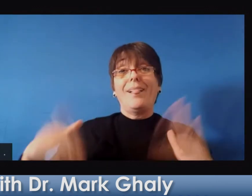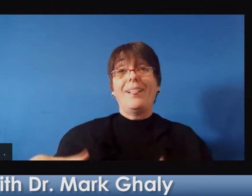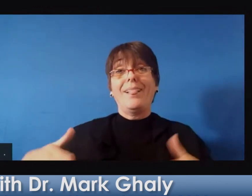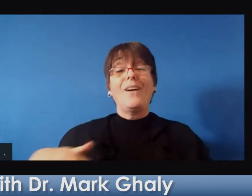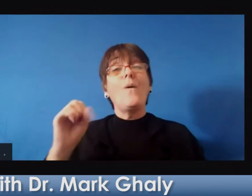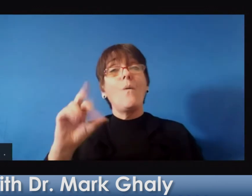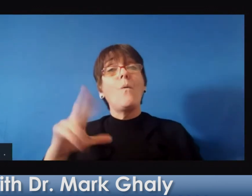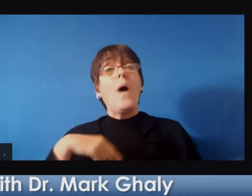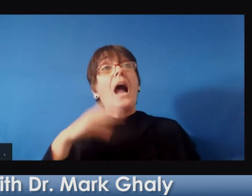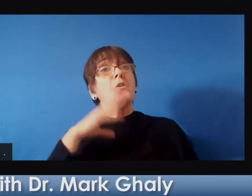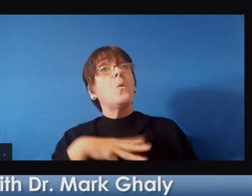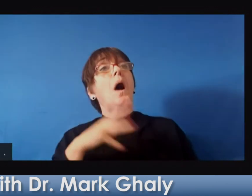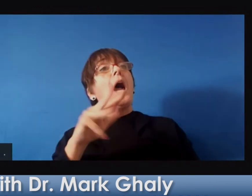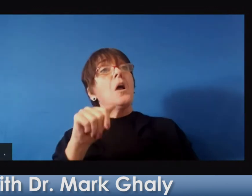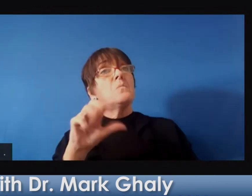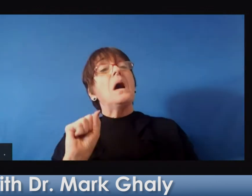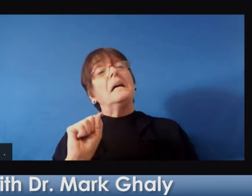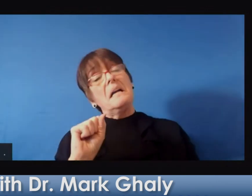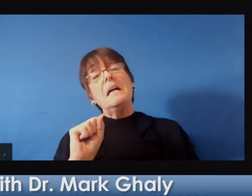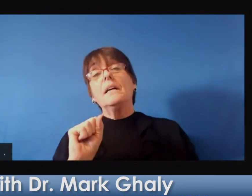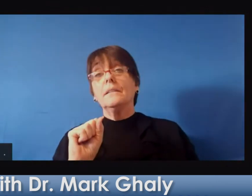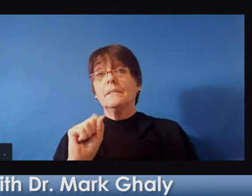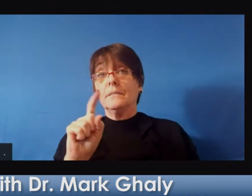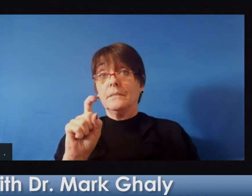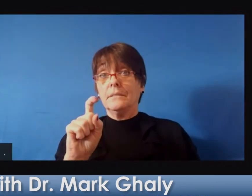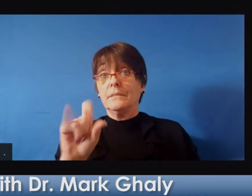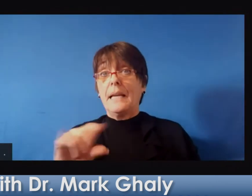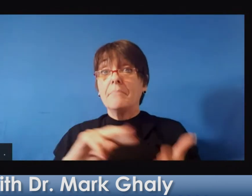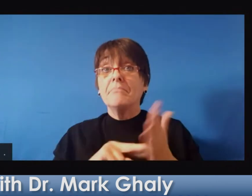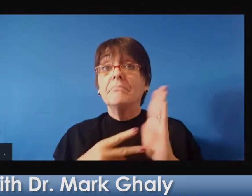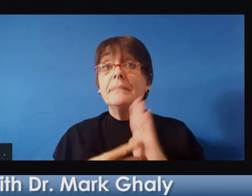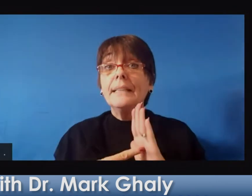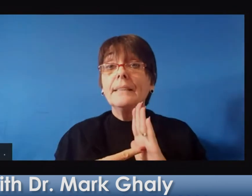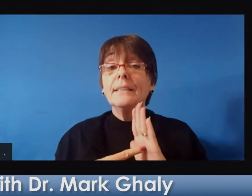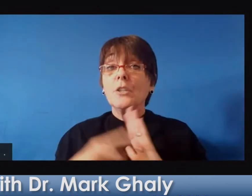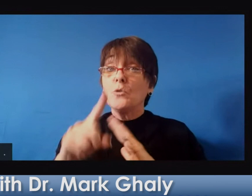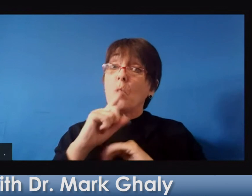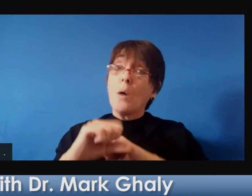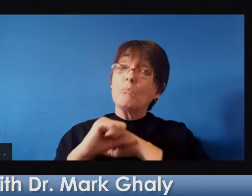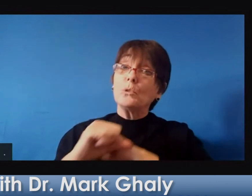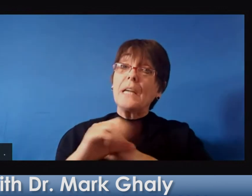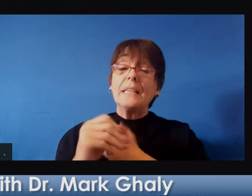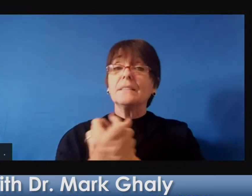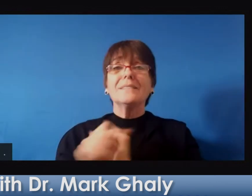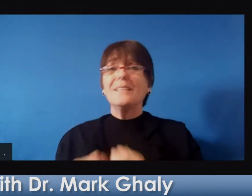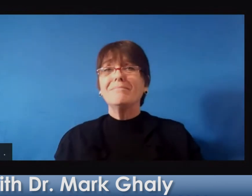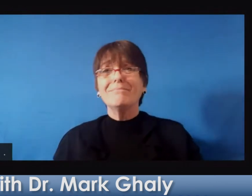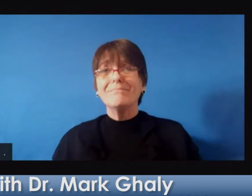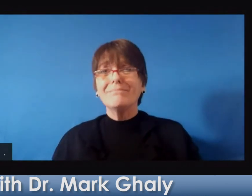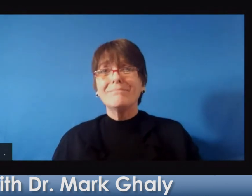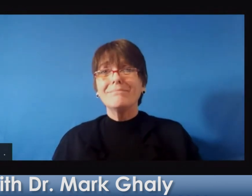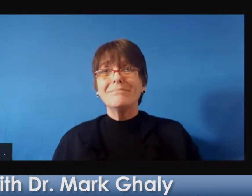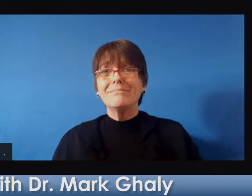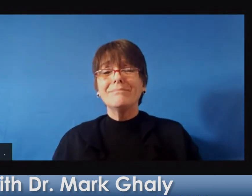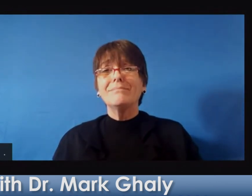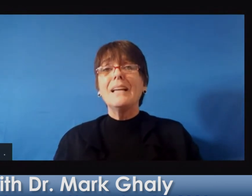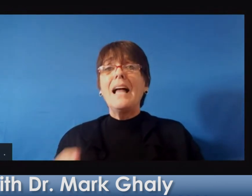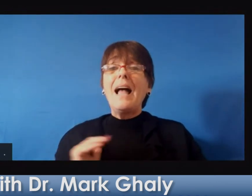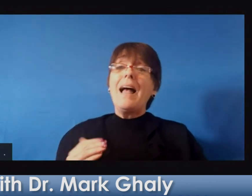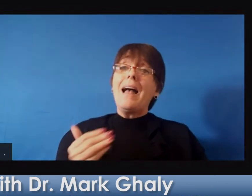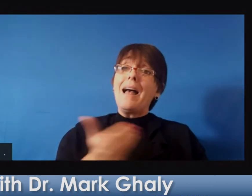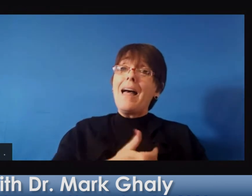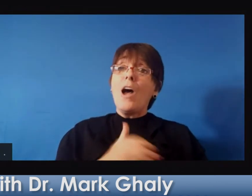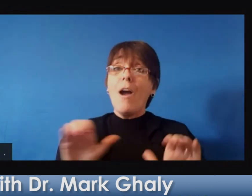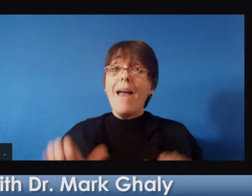were infected at this point doesn't mean that you're protected or safe, right? Our actions on